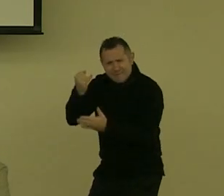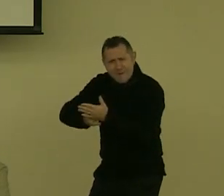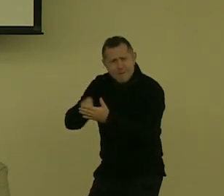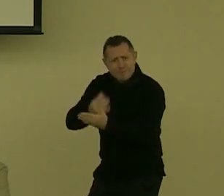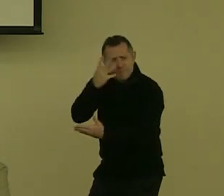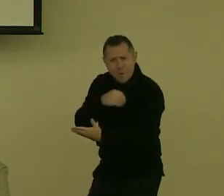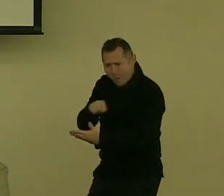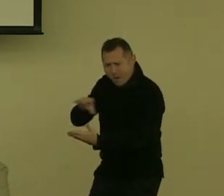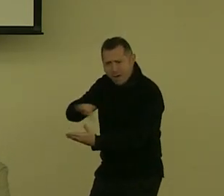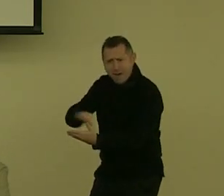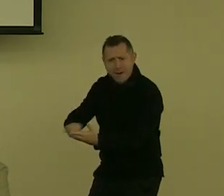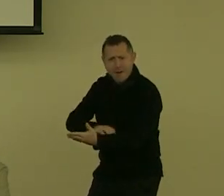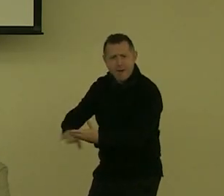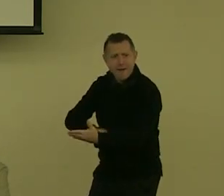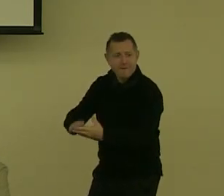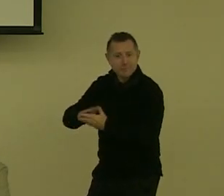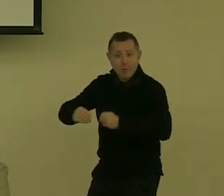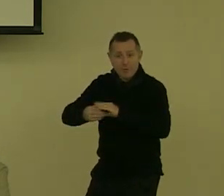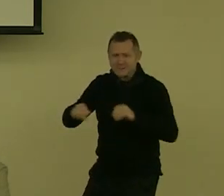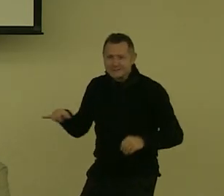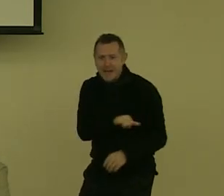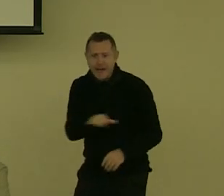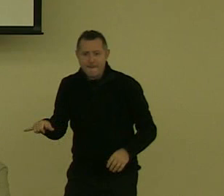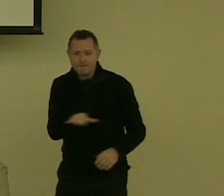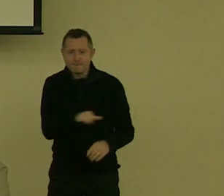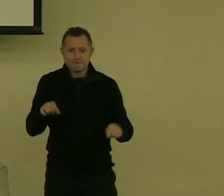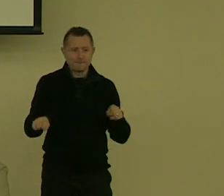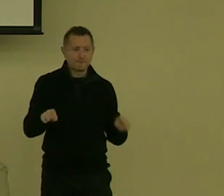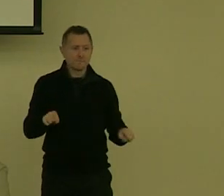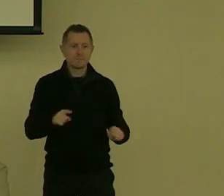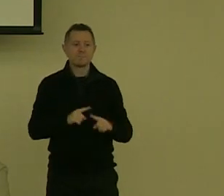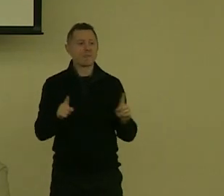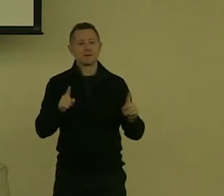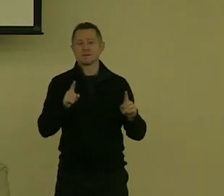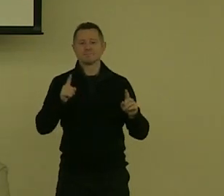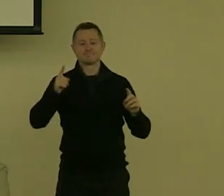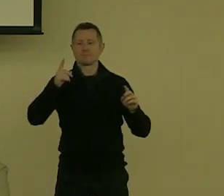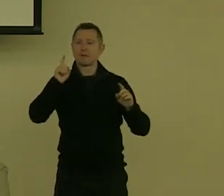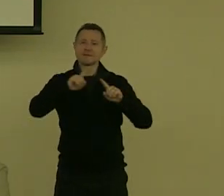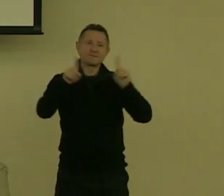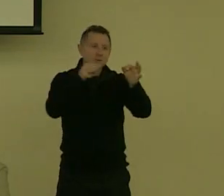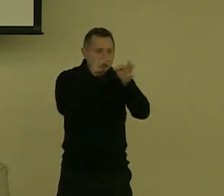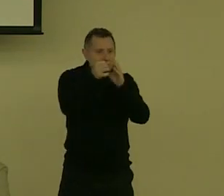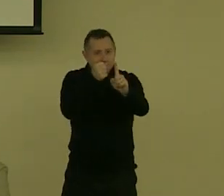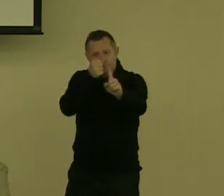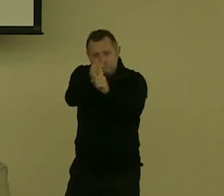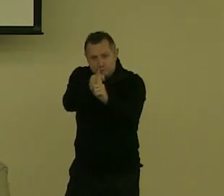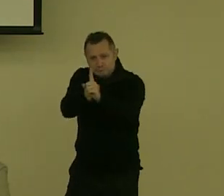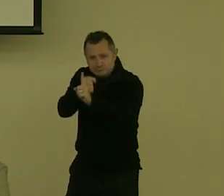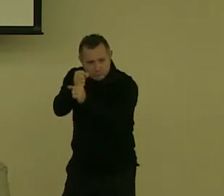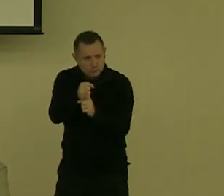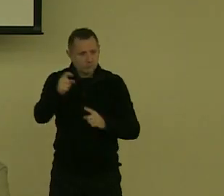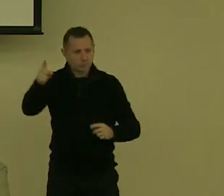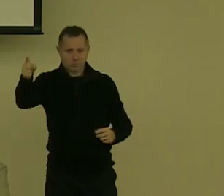comic studies can be approached through many lenses and can take, I think, many guises.